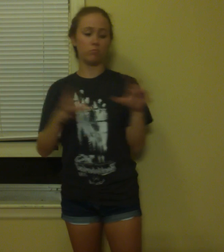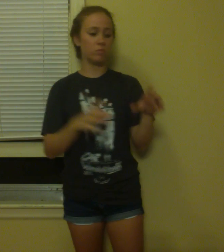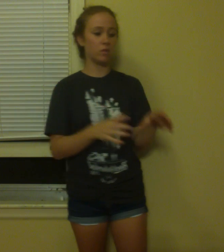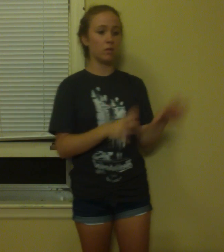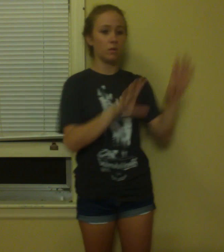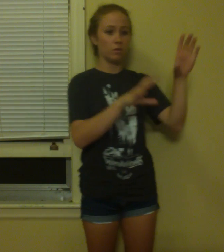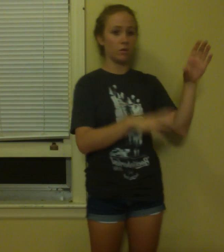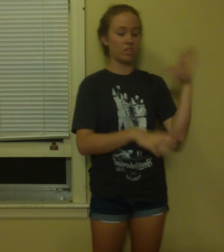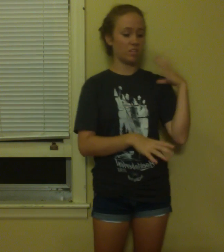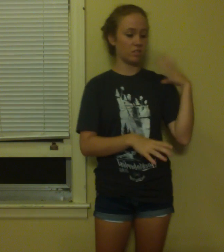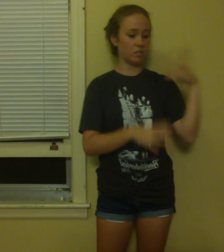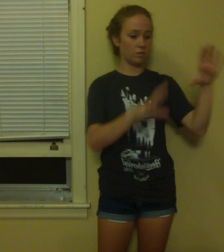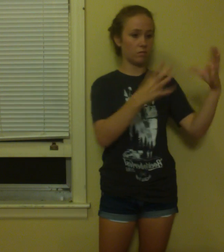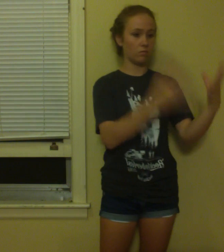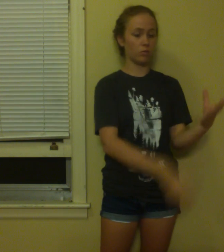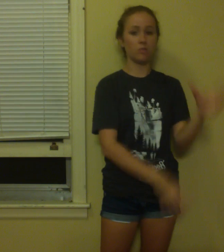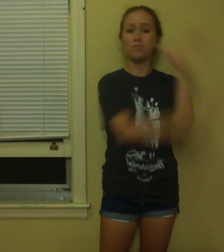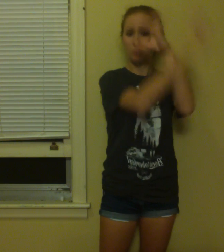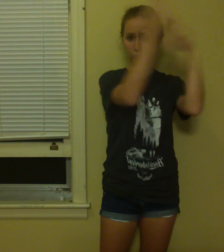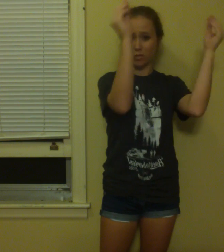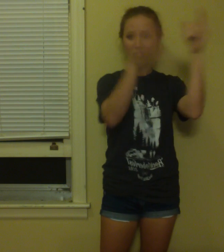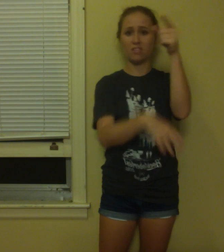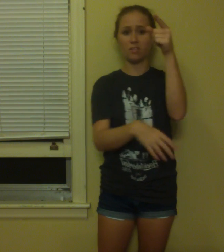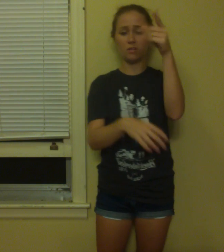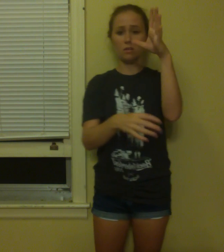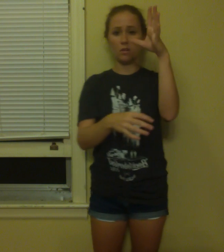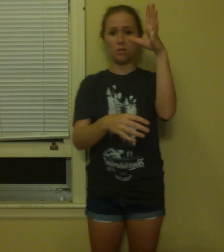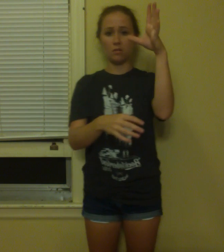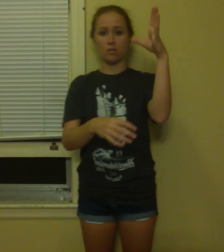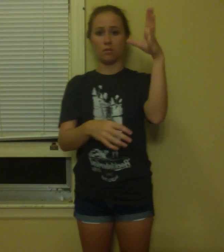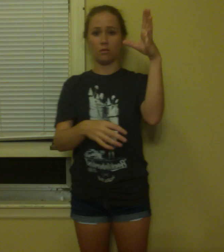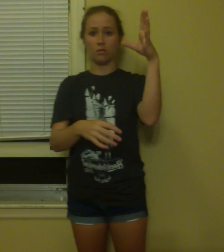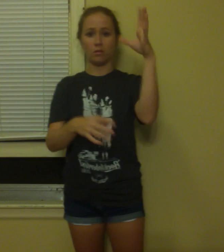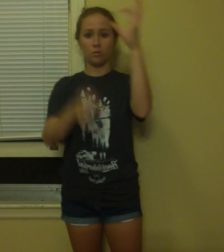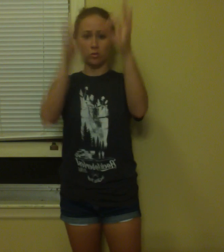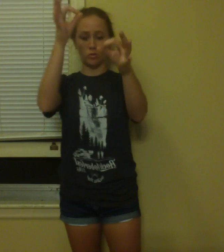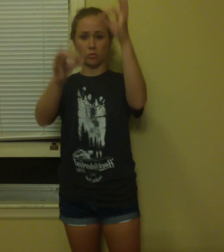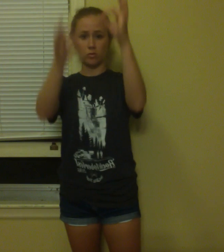all three of these branches play together, and we'll take a look at the Bill of Rights. See ya!